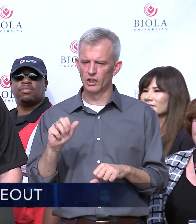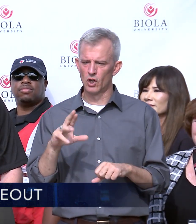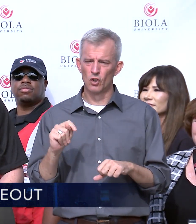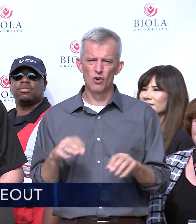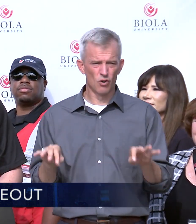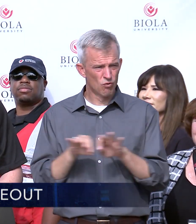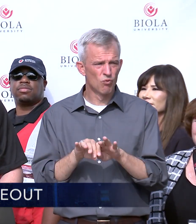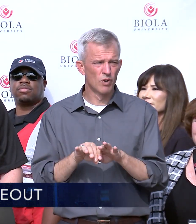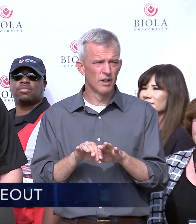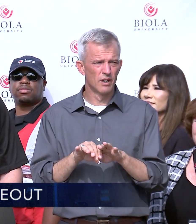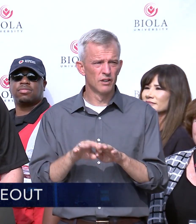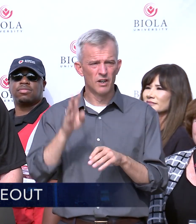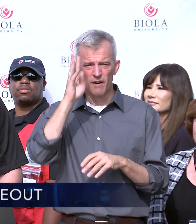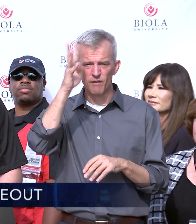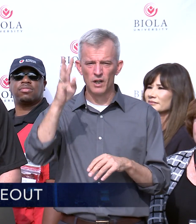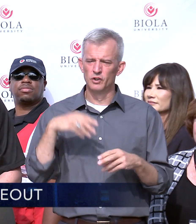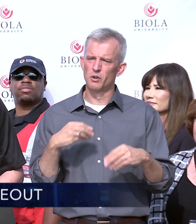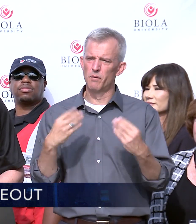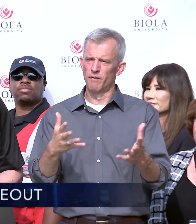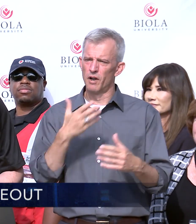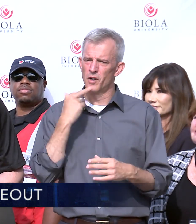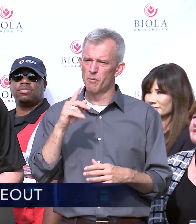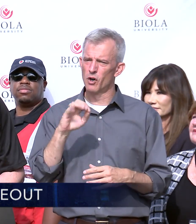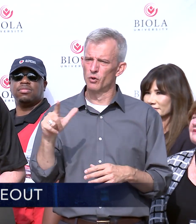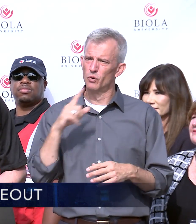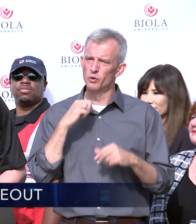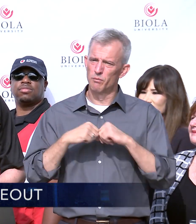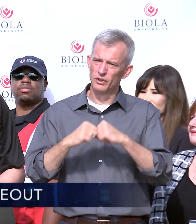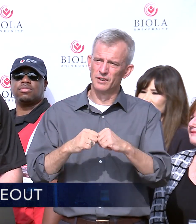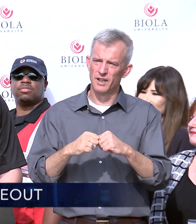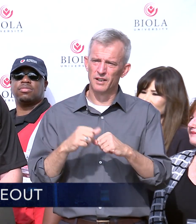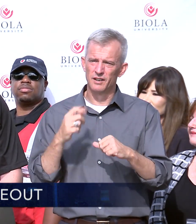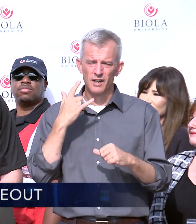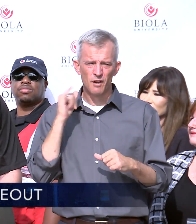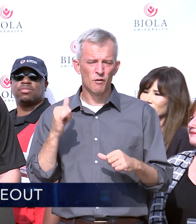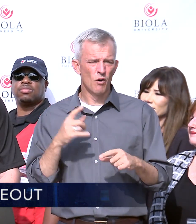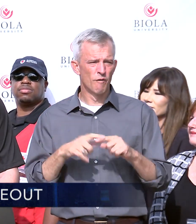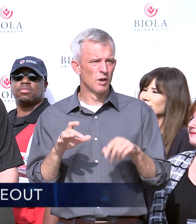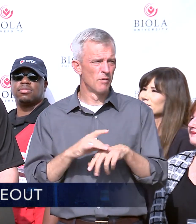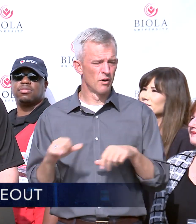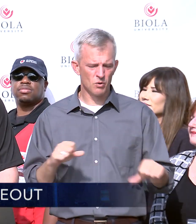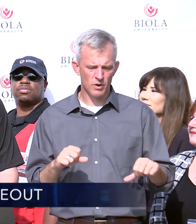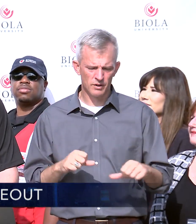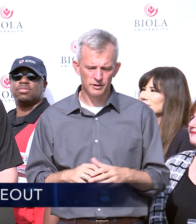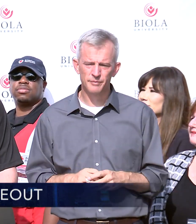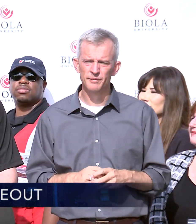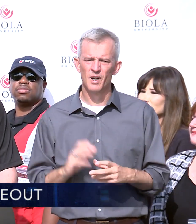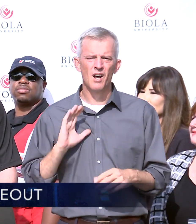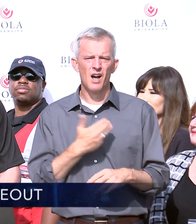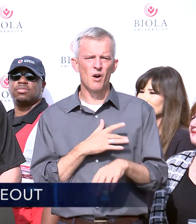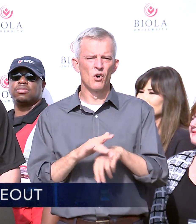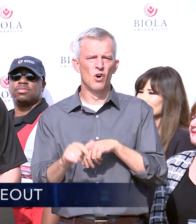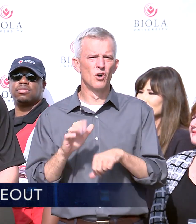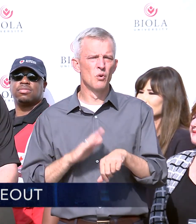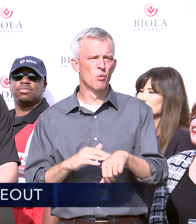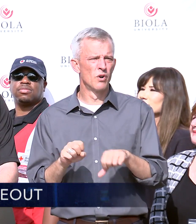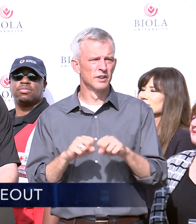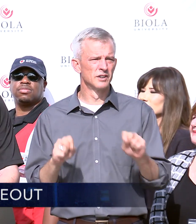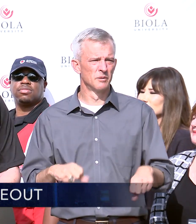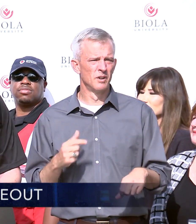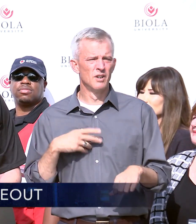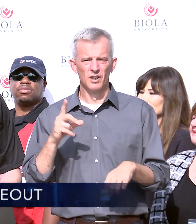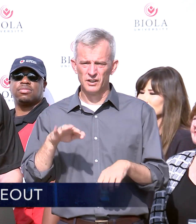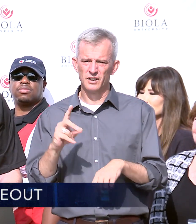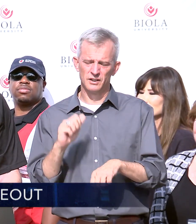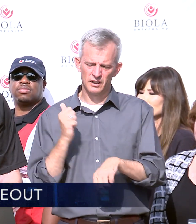provide yet another tool to better protect Californians from earthquakes. California's earthquake early warning system has established